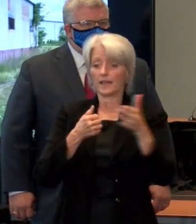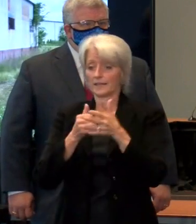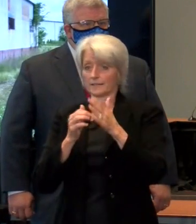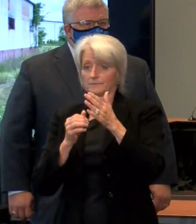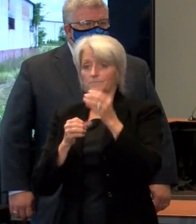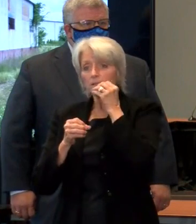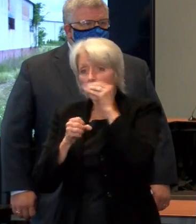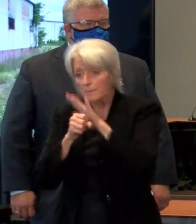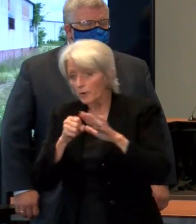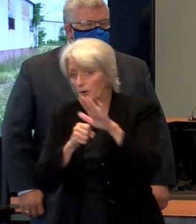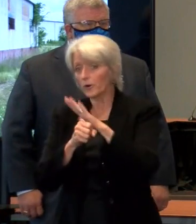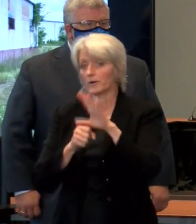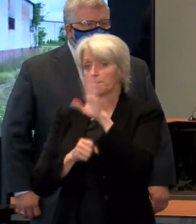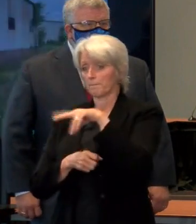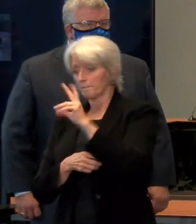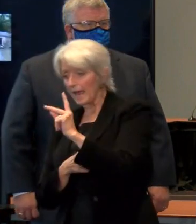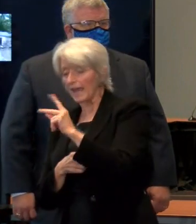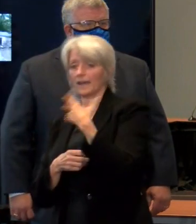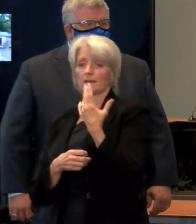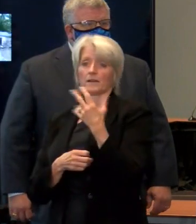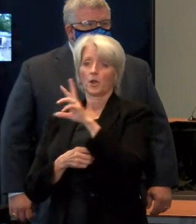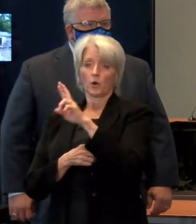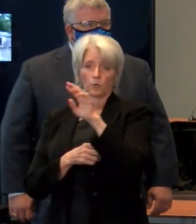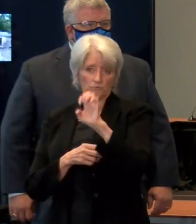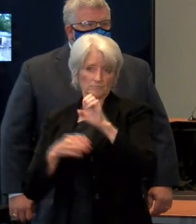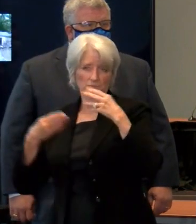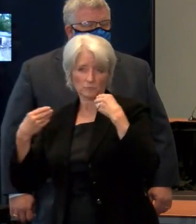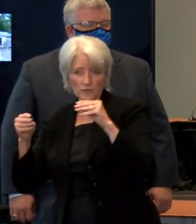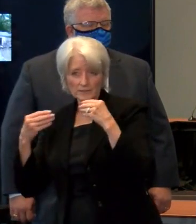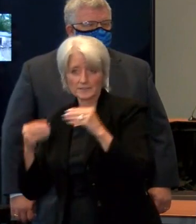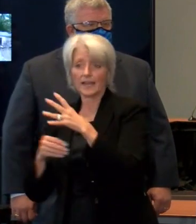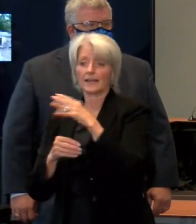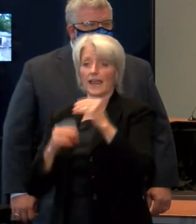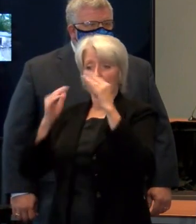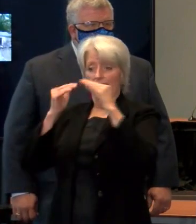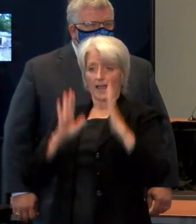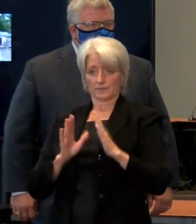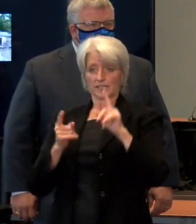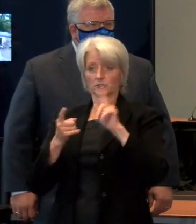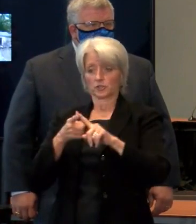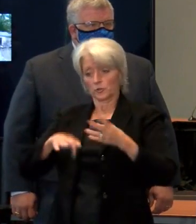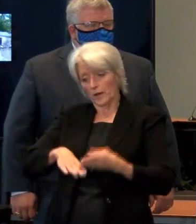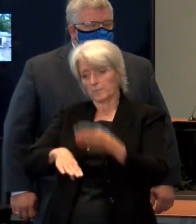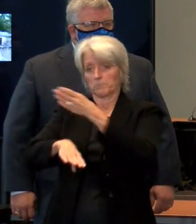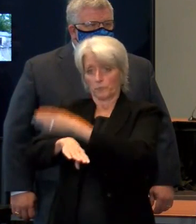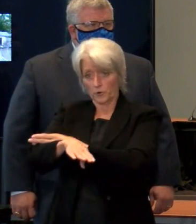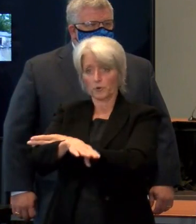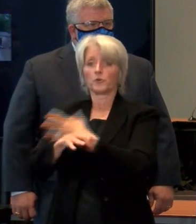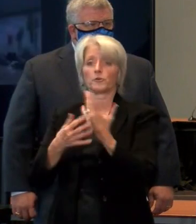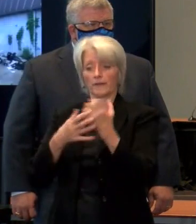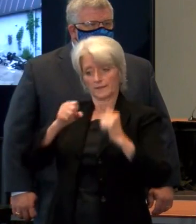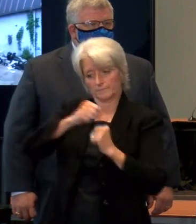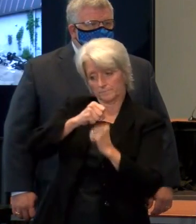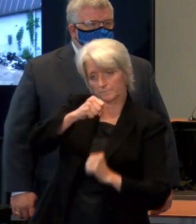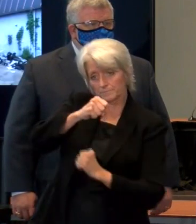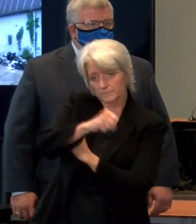real estate, and housing professionals to improve critical infrastructure and build and restore